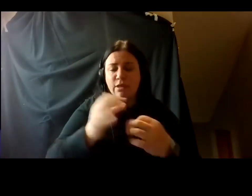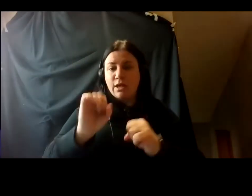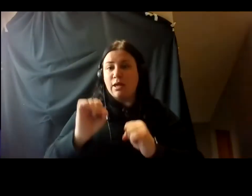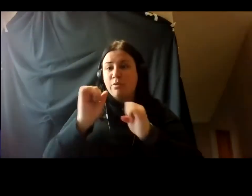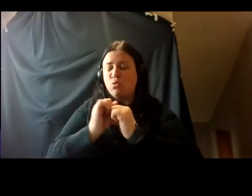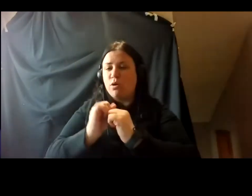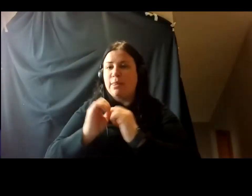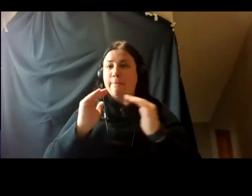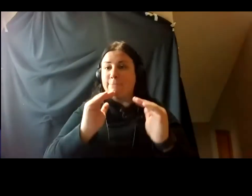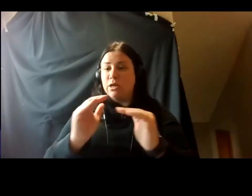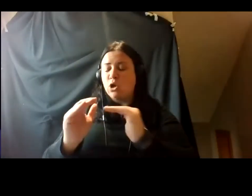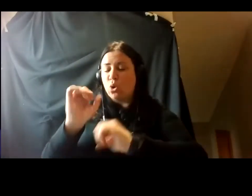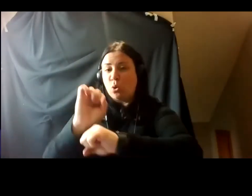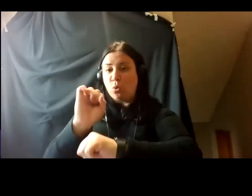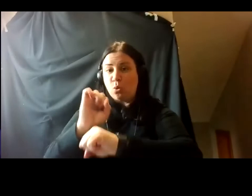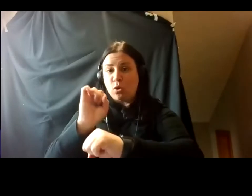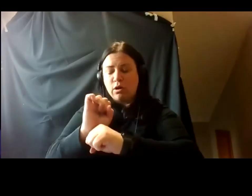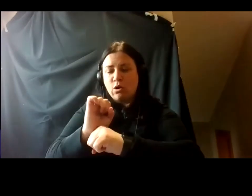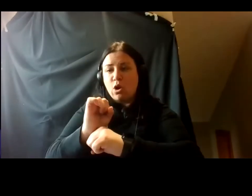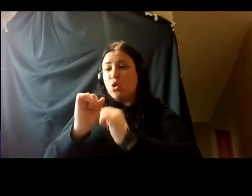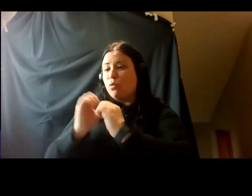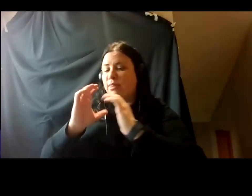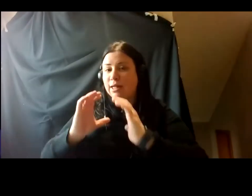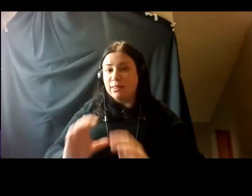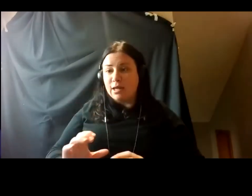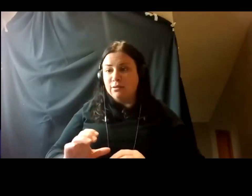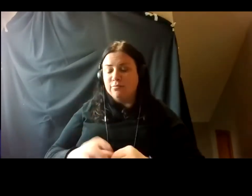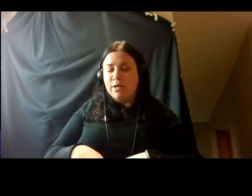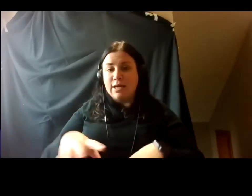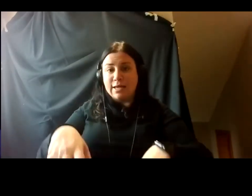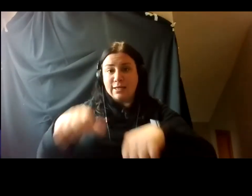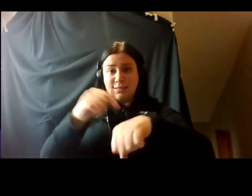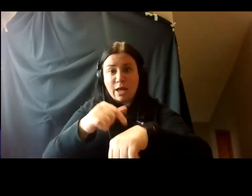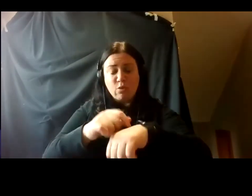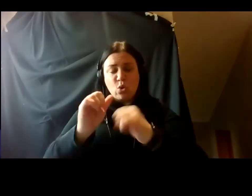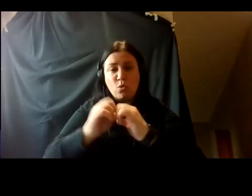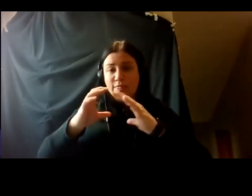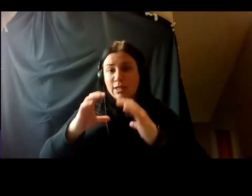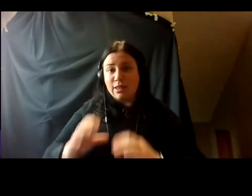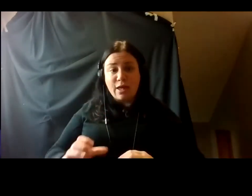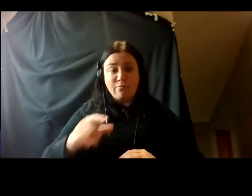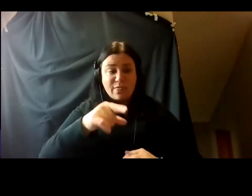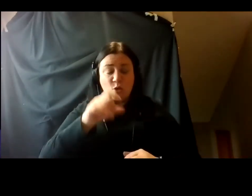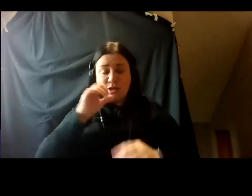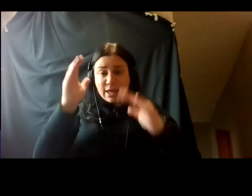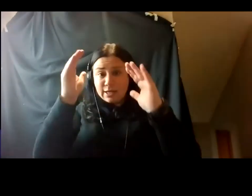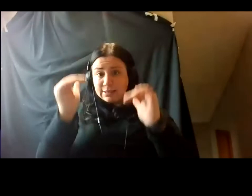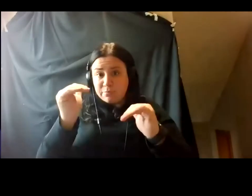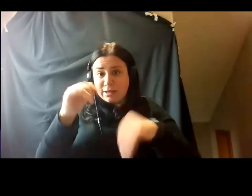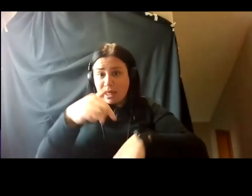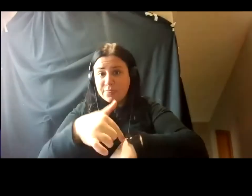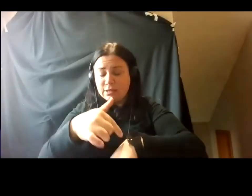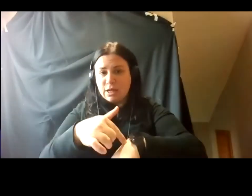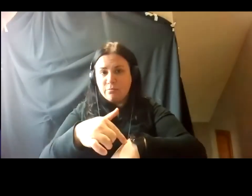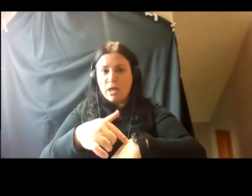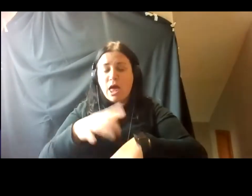colleague, helping others. That could be with a client, like spending more time on that client. Then they would not expect you to do that. And that's what makes that